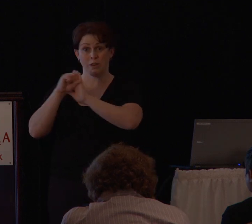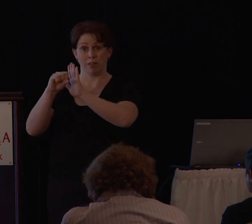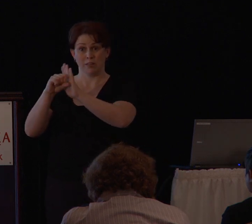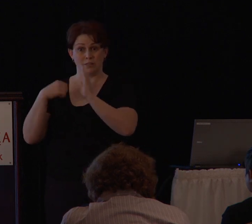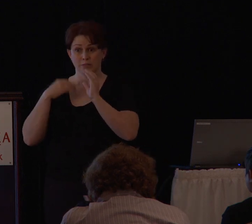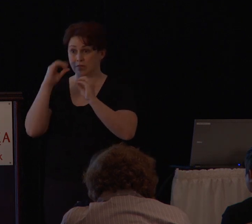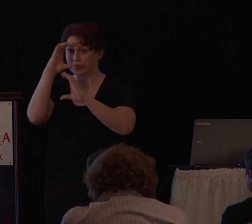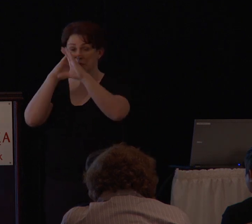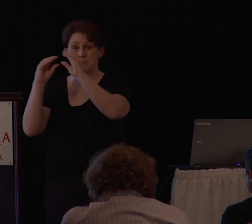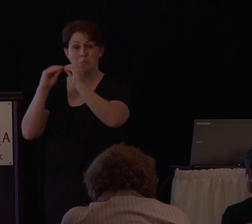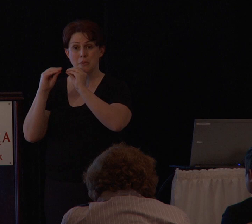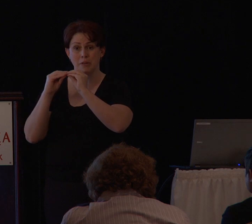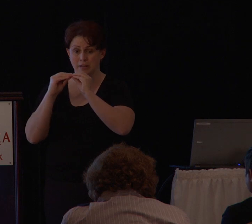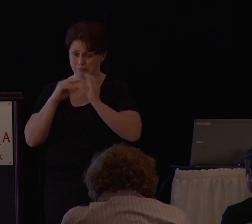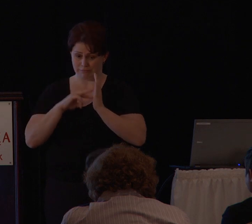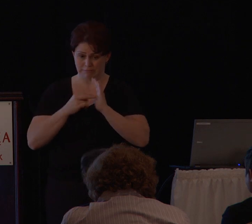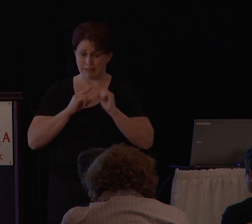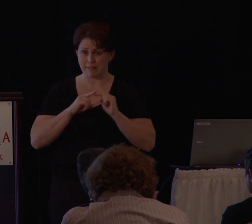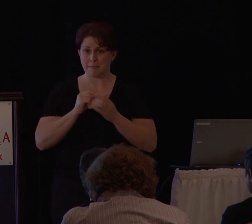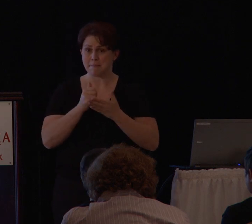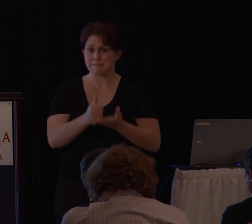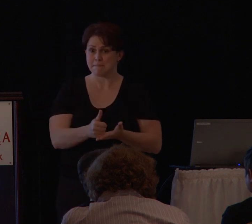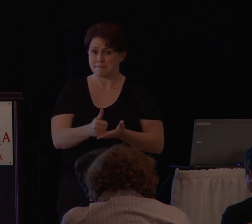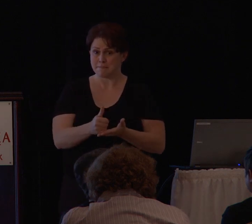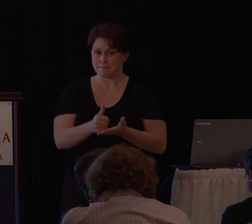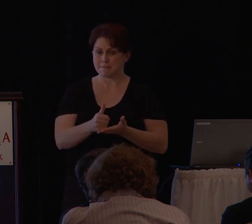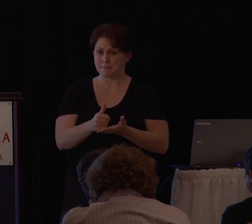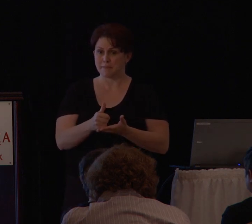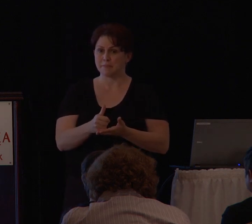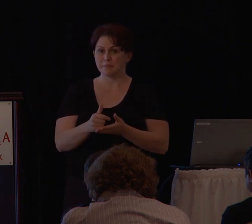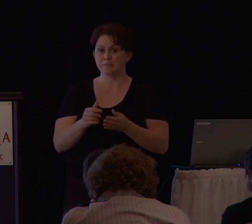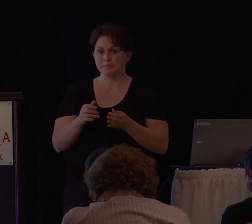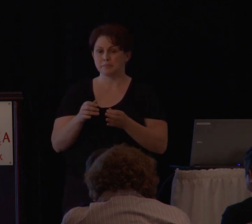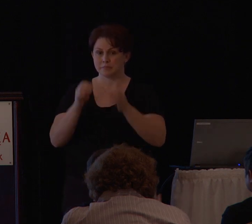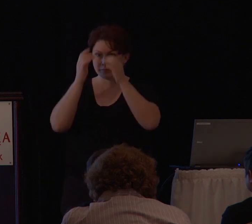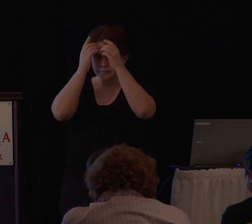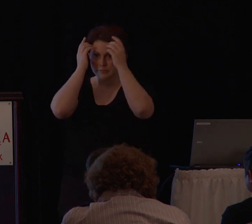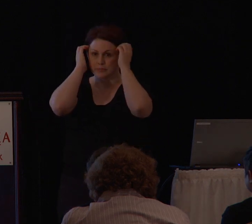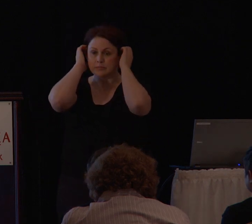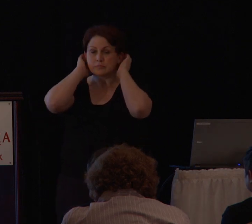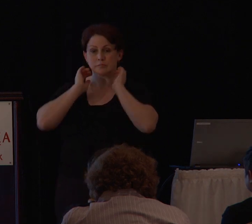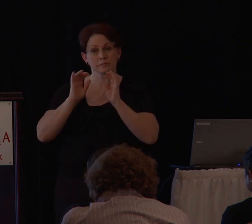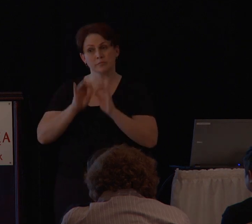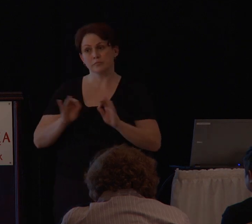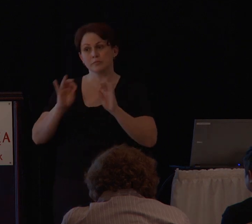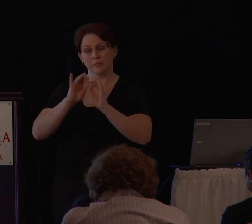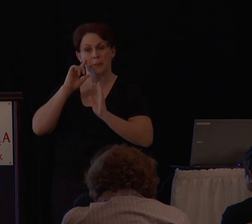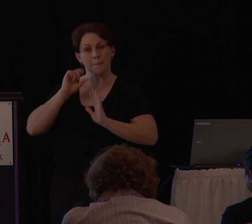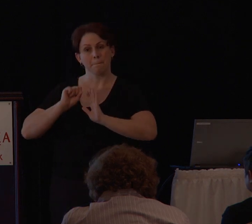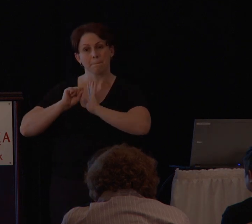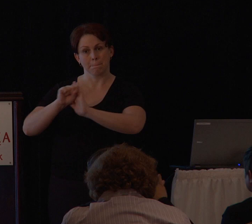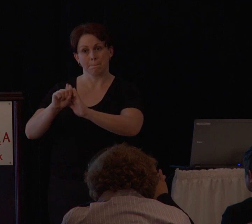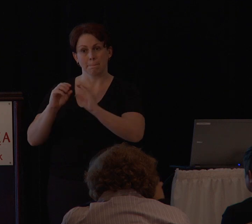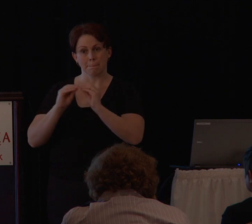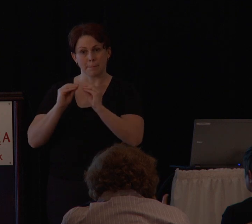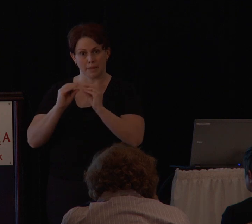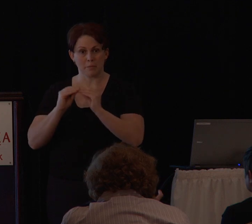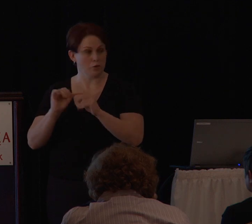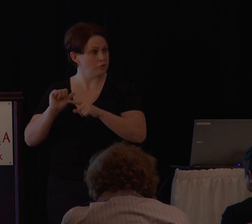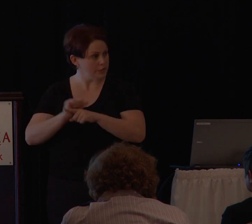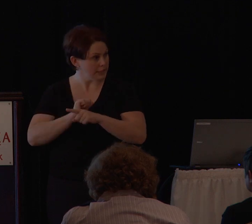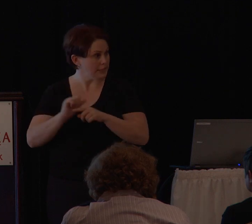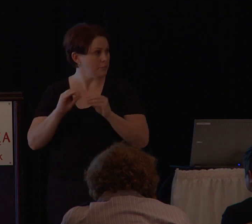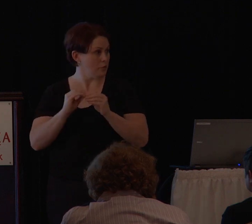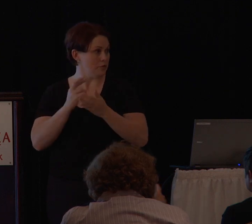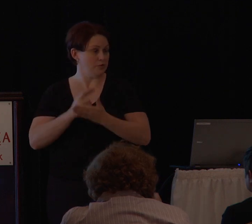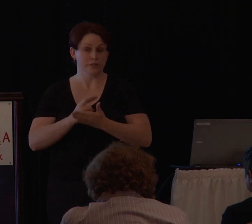these children is to really be a strong advocate. And also there needs to be more training and resources,